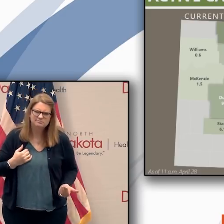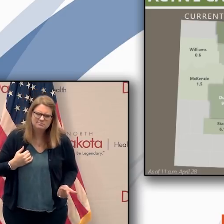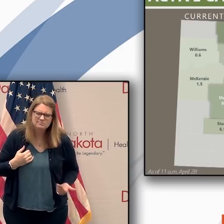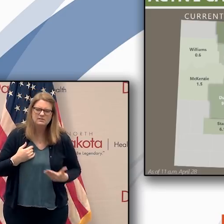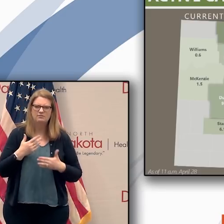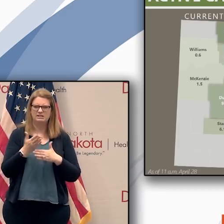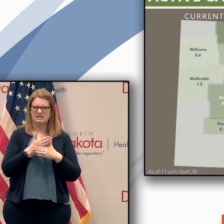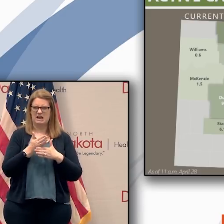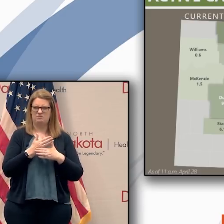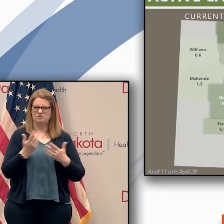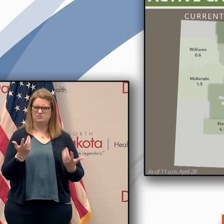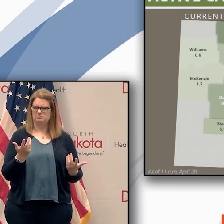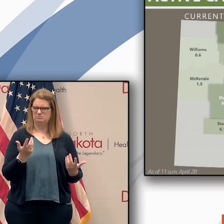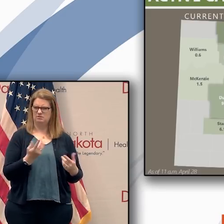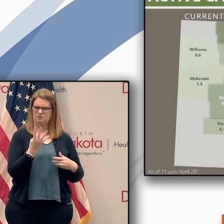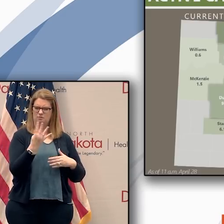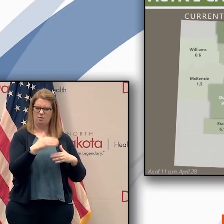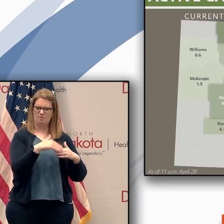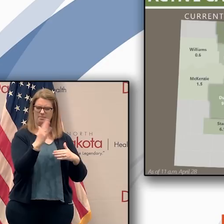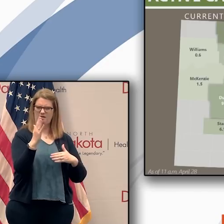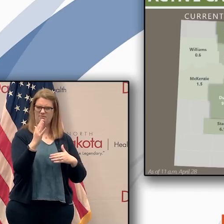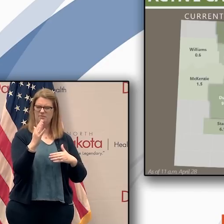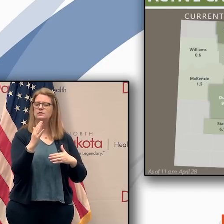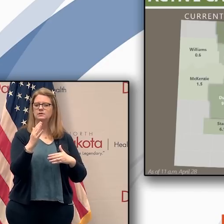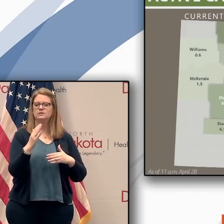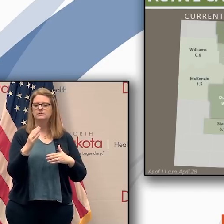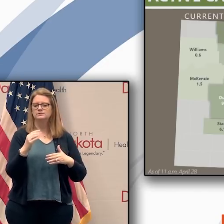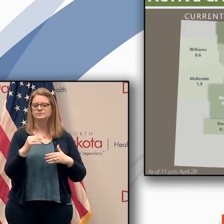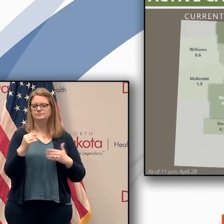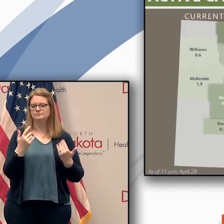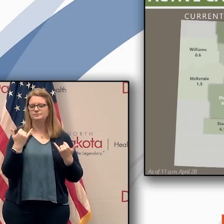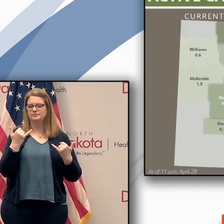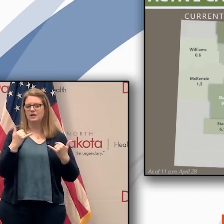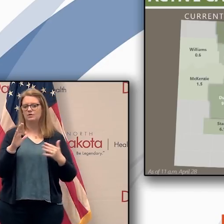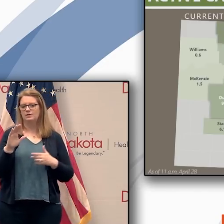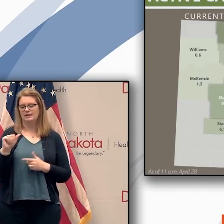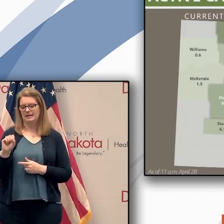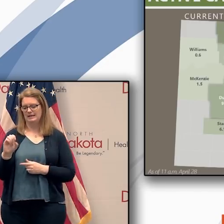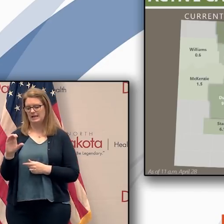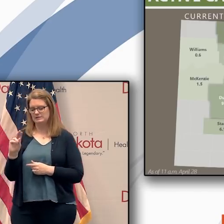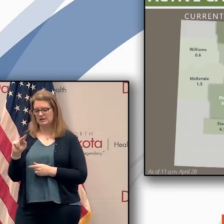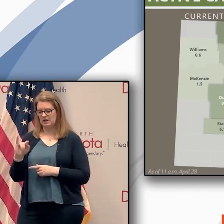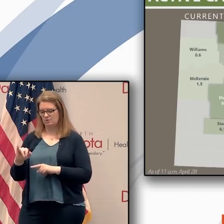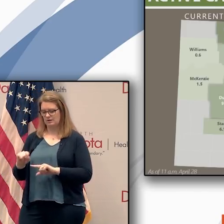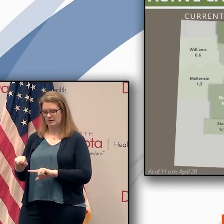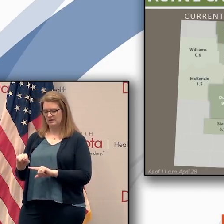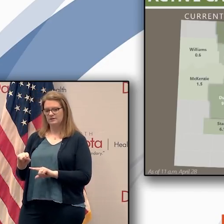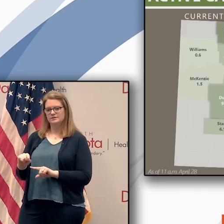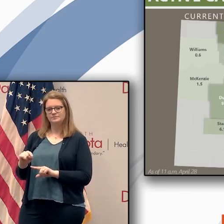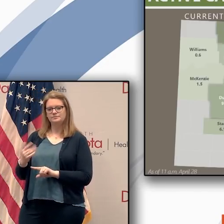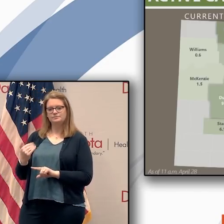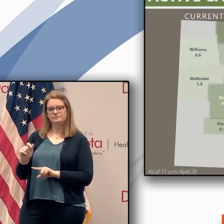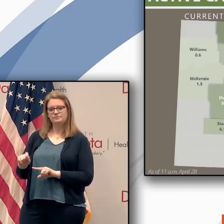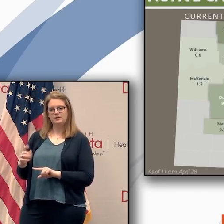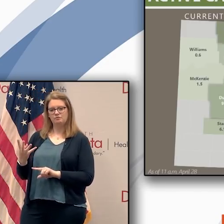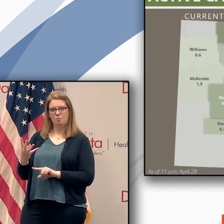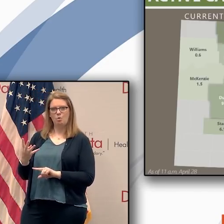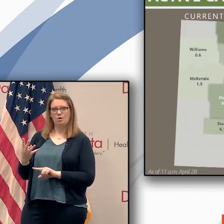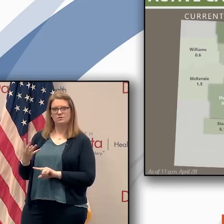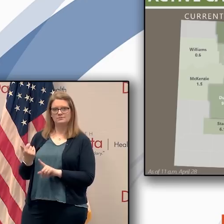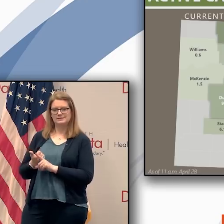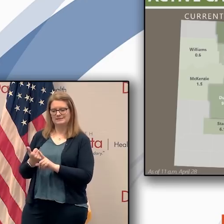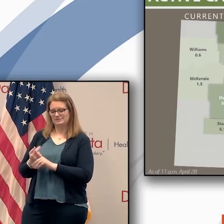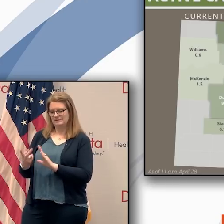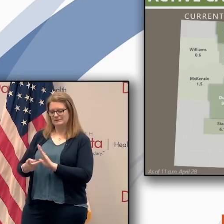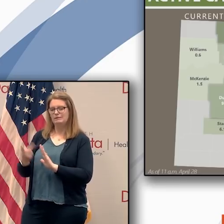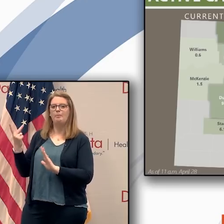average? How can you only have 4 above? Well, it's because of the weighting factor. We're Cass County at 15.4%, almost double